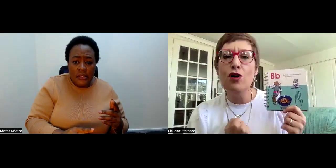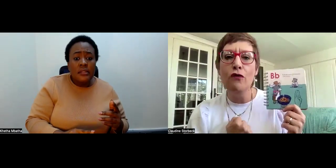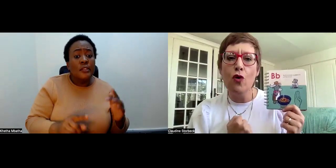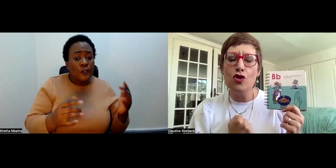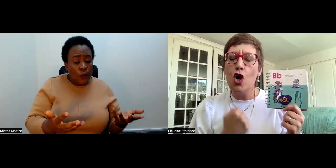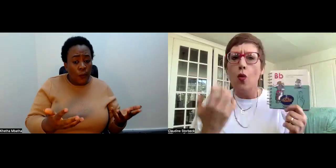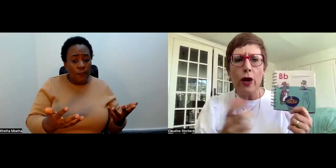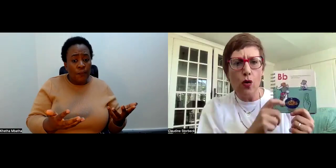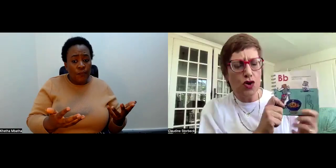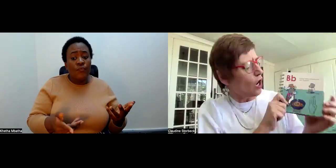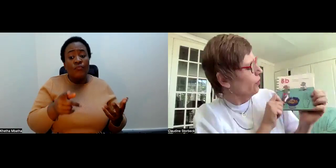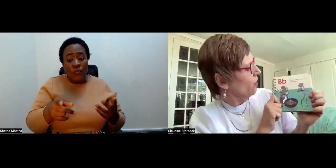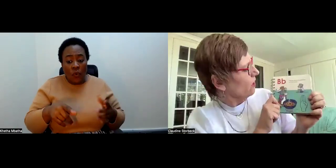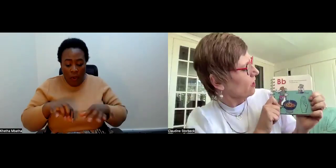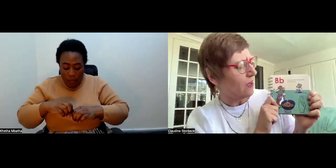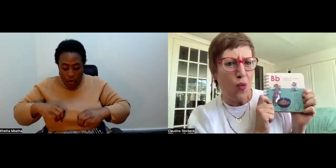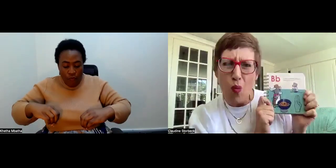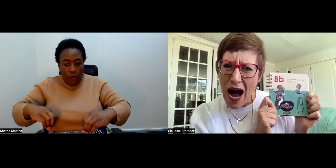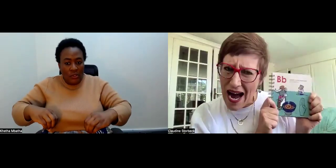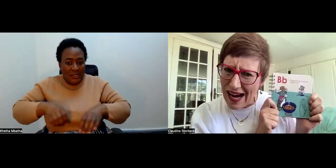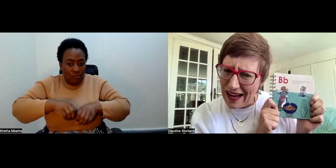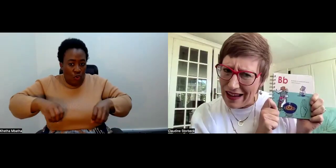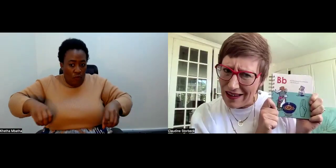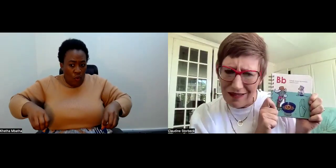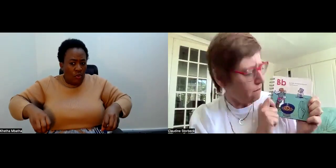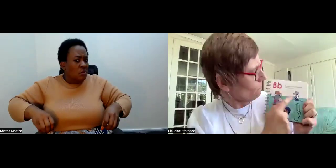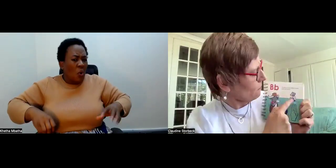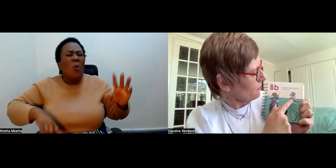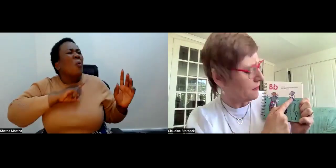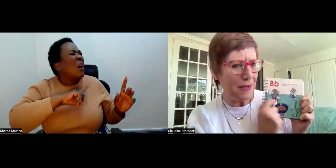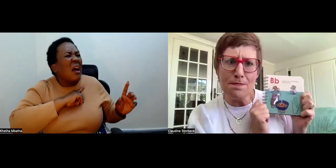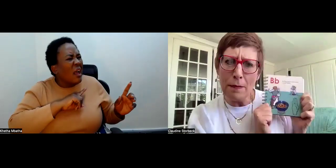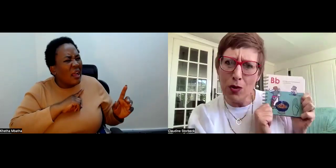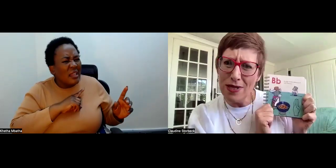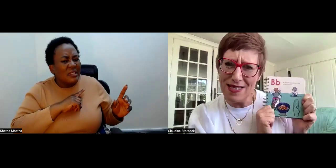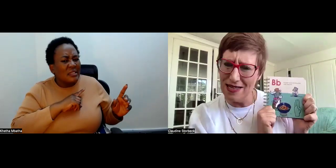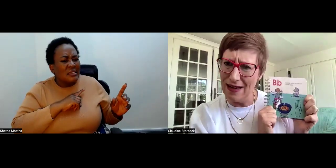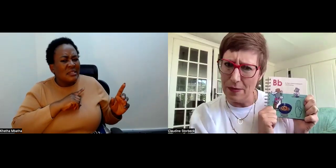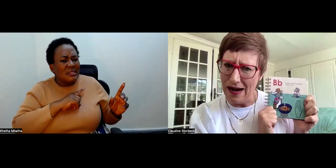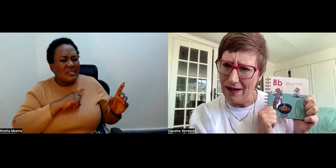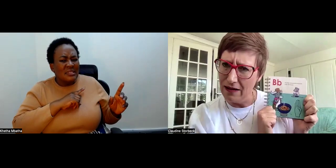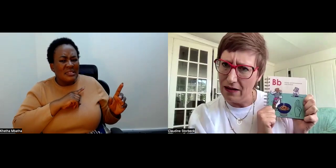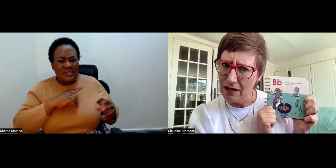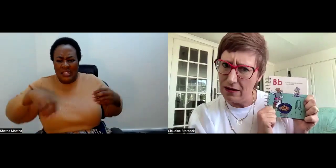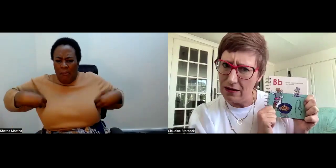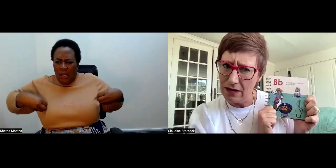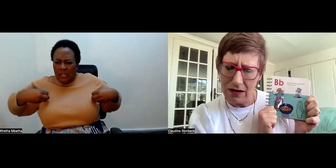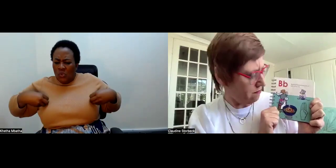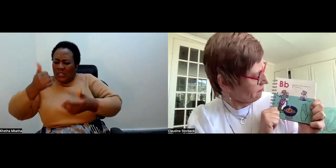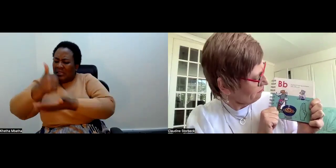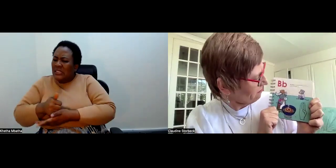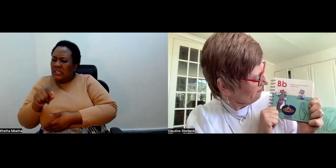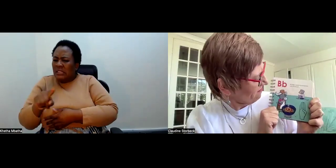Here it's boerewors. We could also go, why is Baboon sitting nearby?